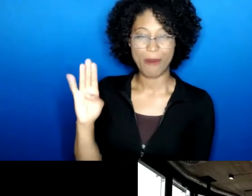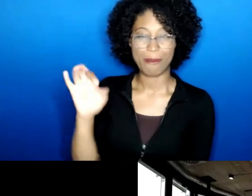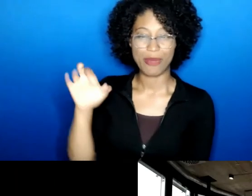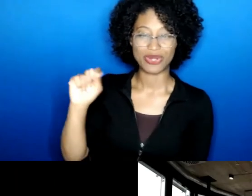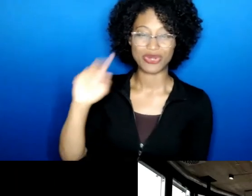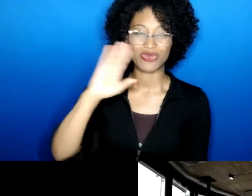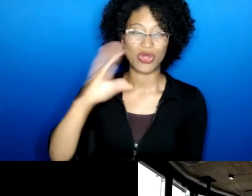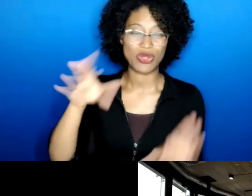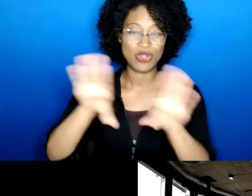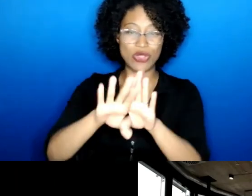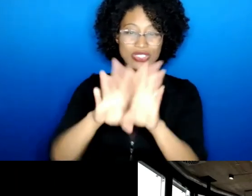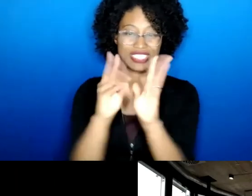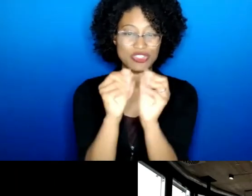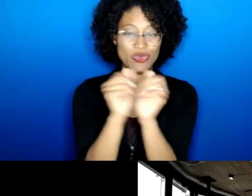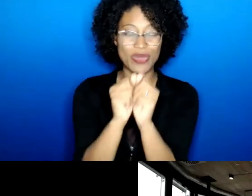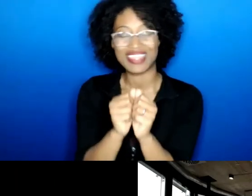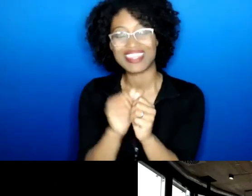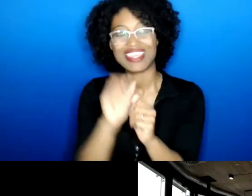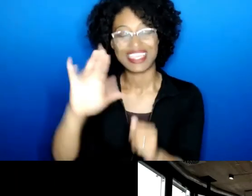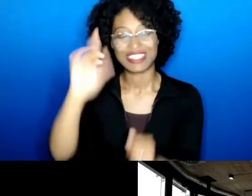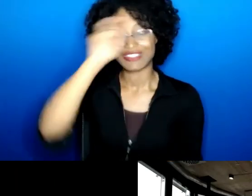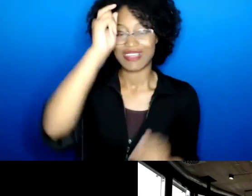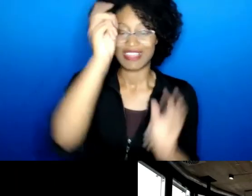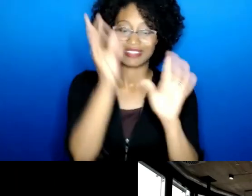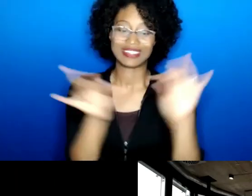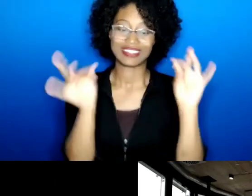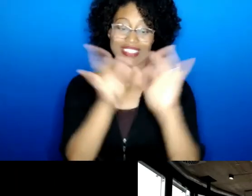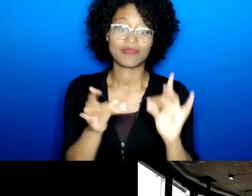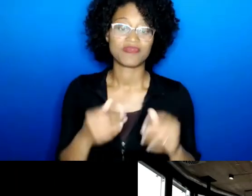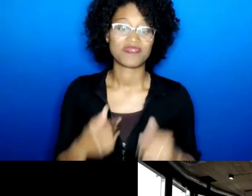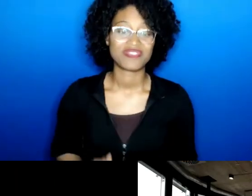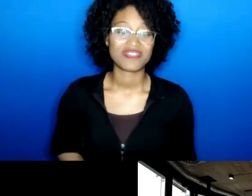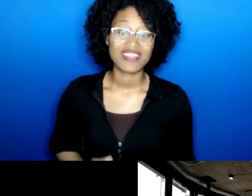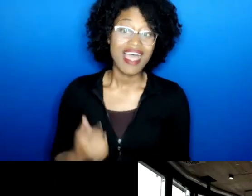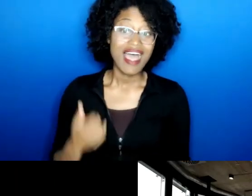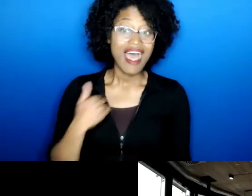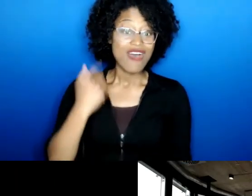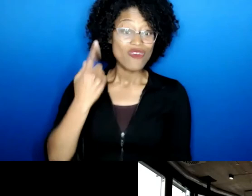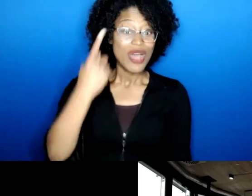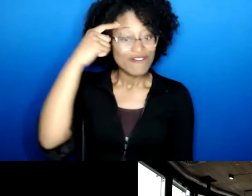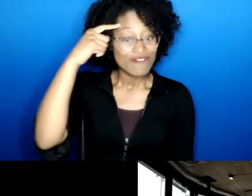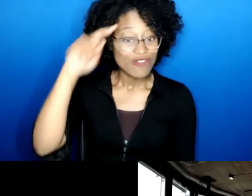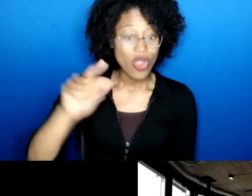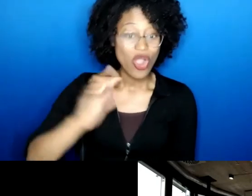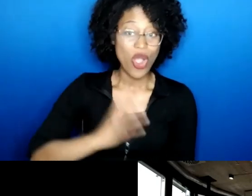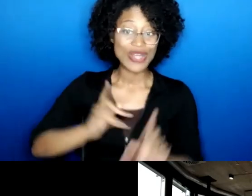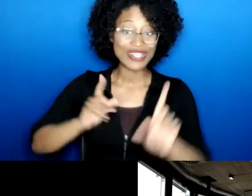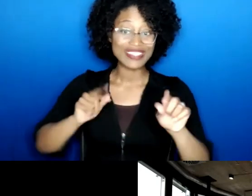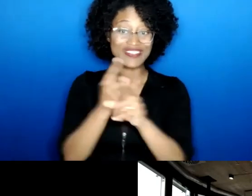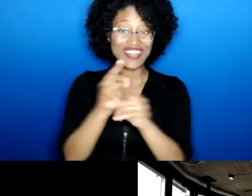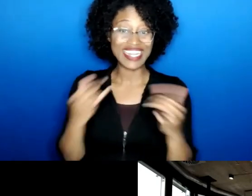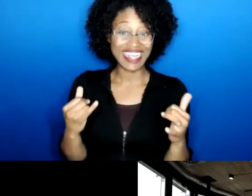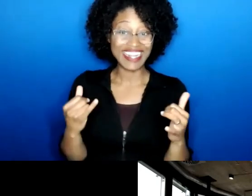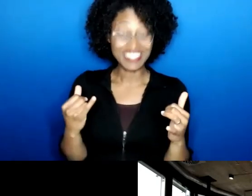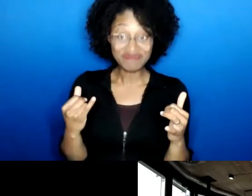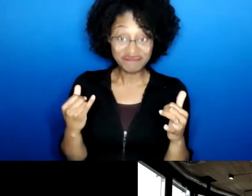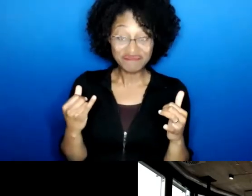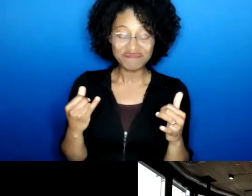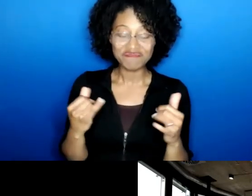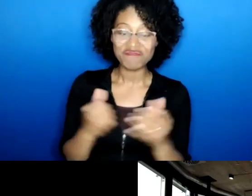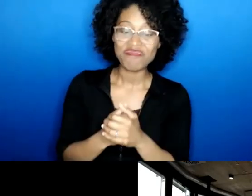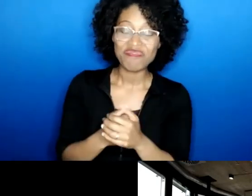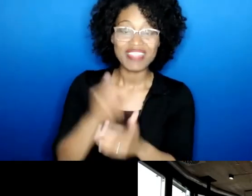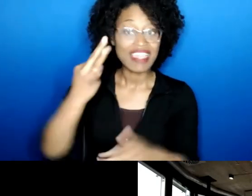of wisdom. Actually, I have a word of wisdom for our attendees right now. If you have